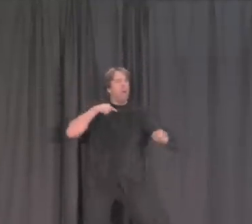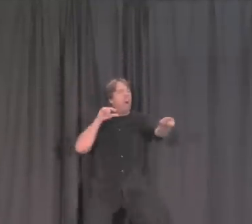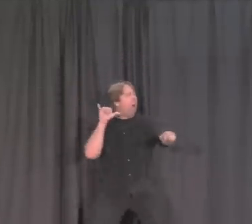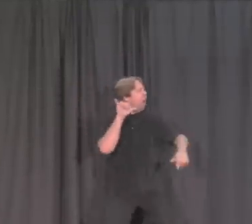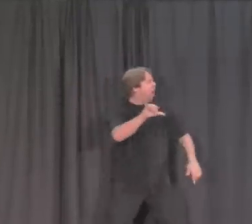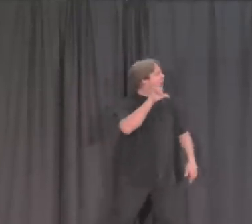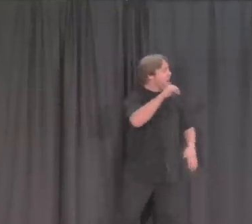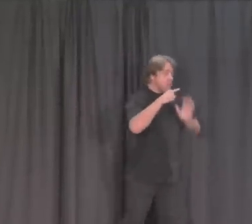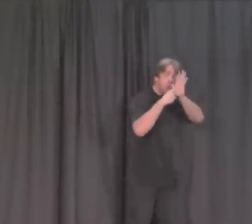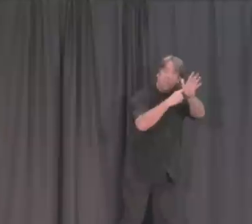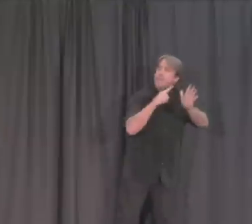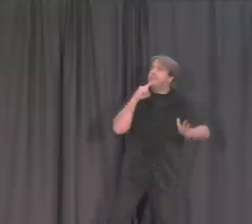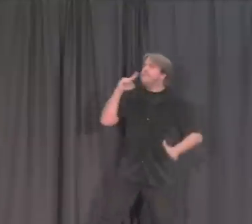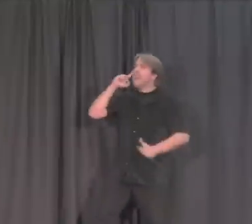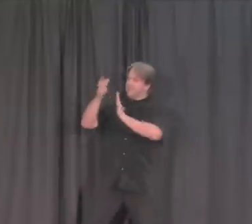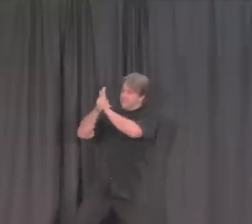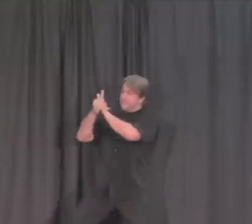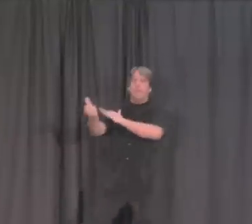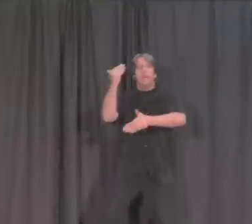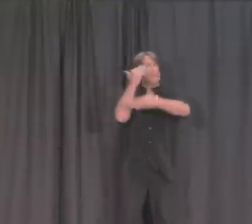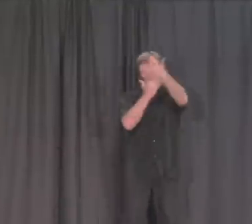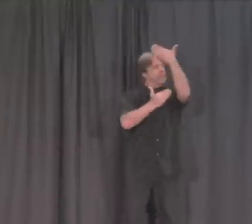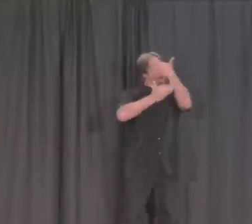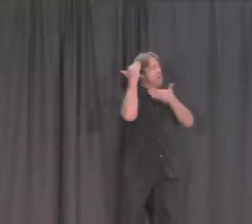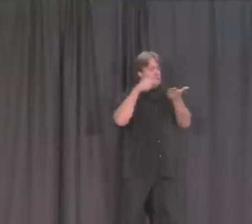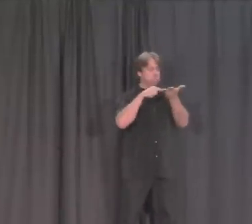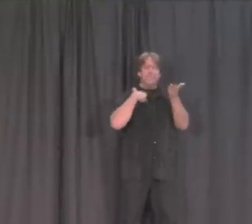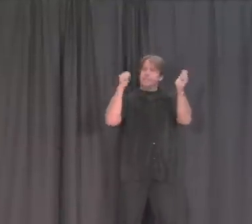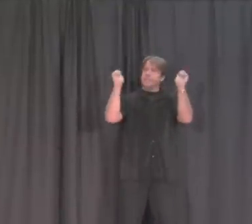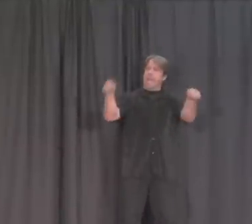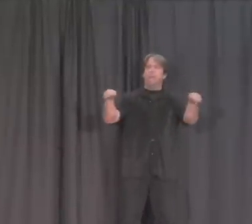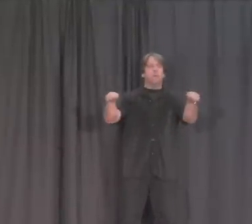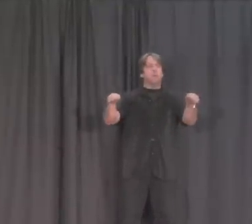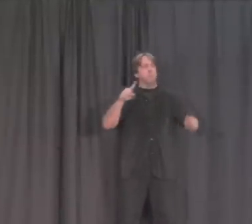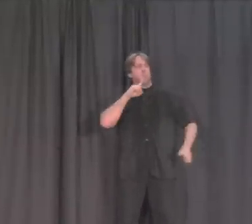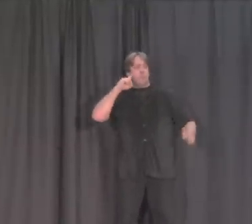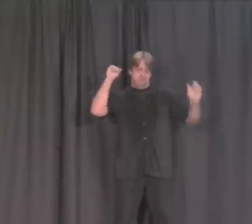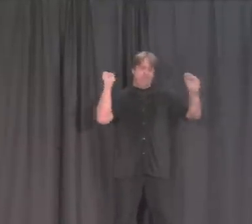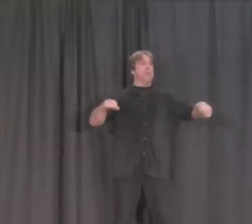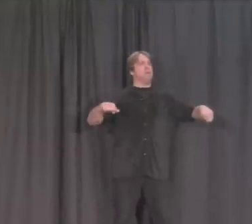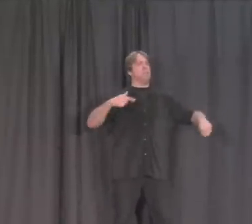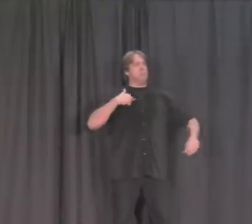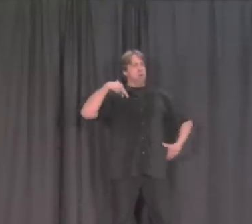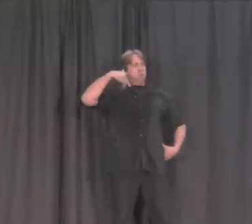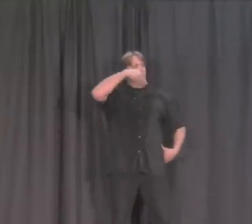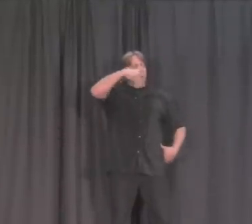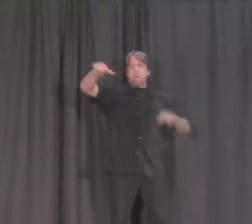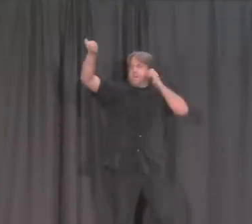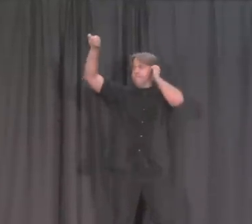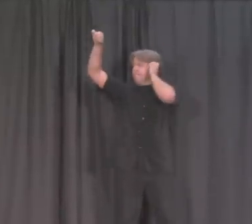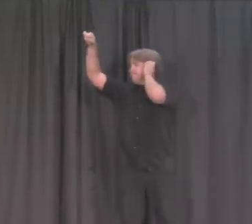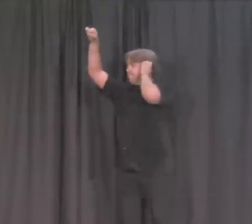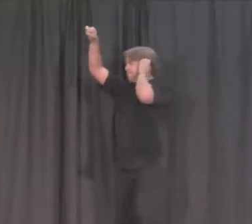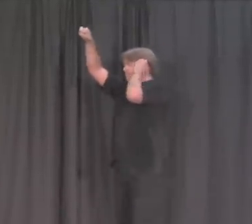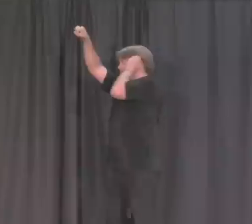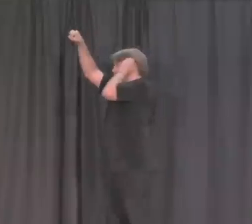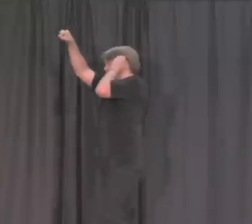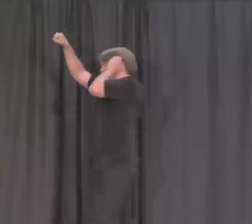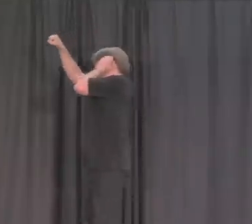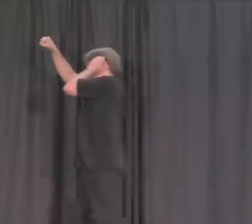and lay down my carpet. I was gonna show deaf people are very good at manual labor. Deaf can. So I walked my deaf